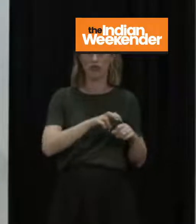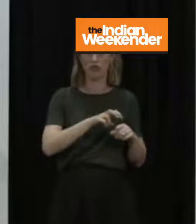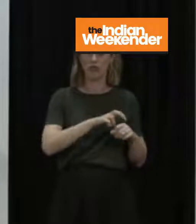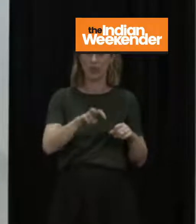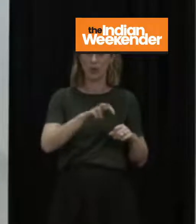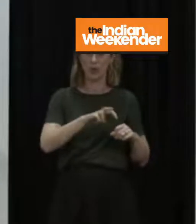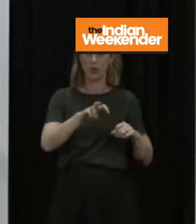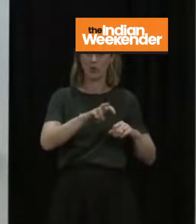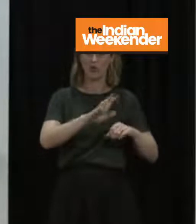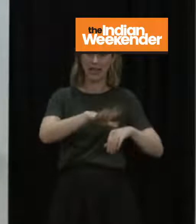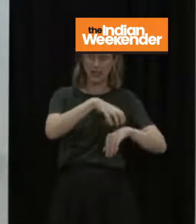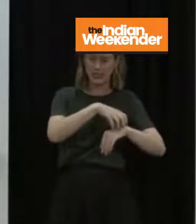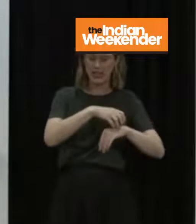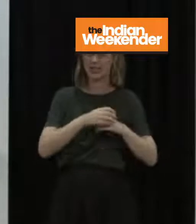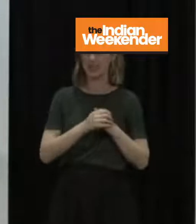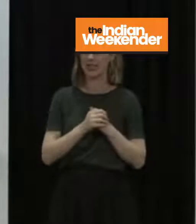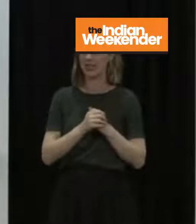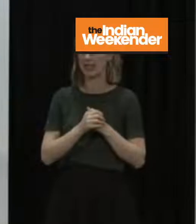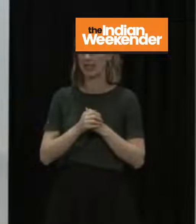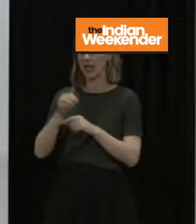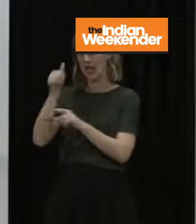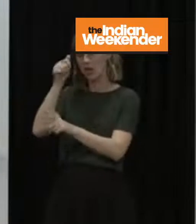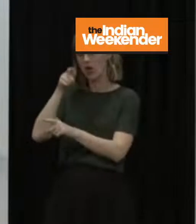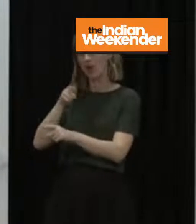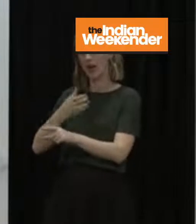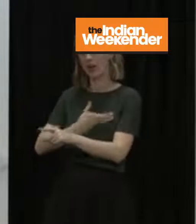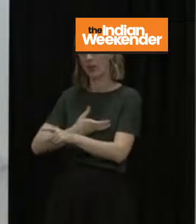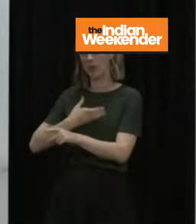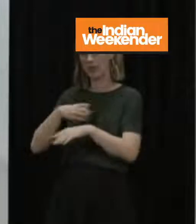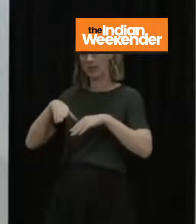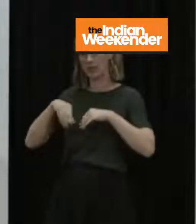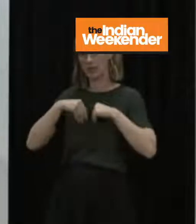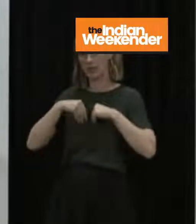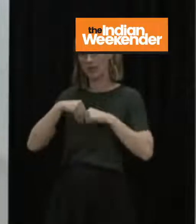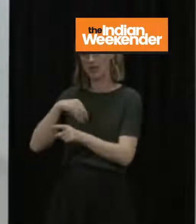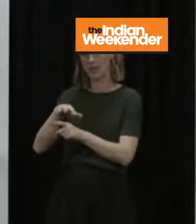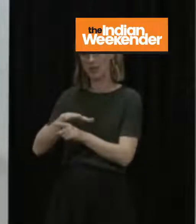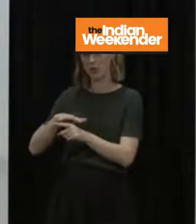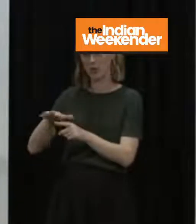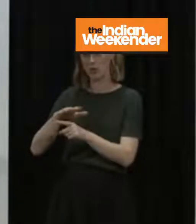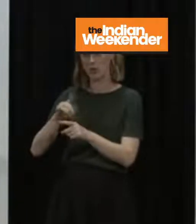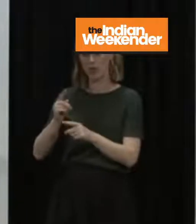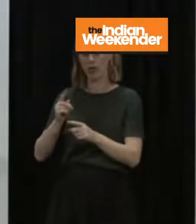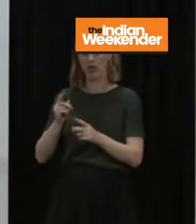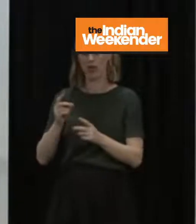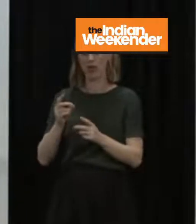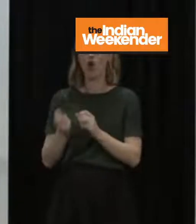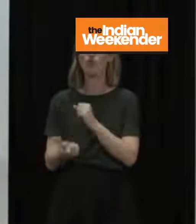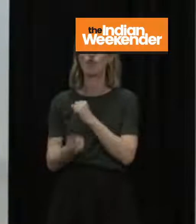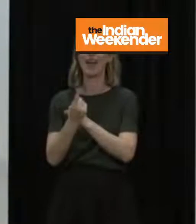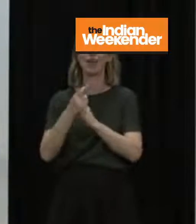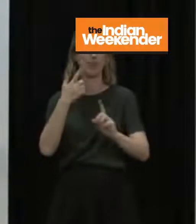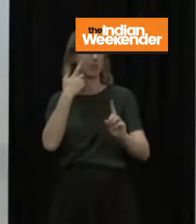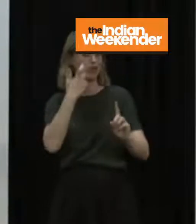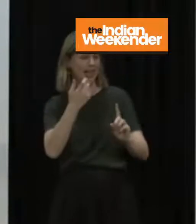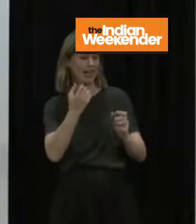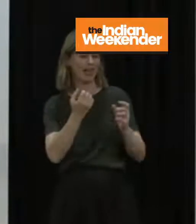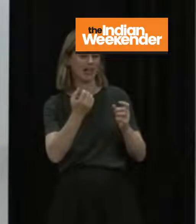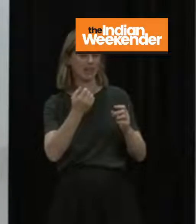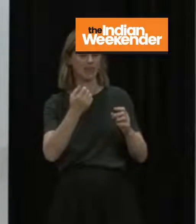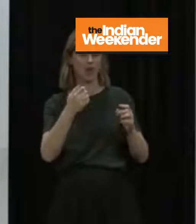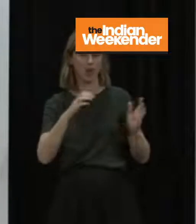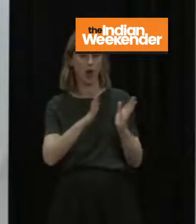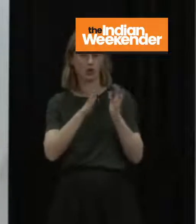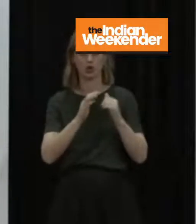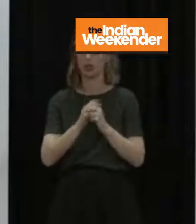Transport. I do know that they are comfortable with the position we now have with the spot check approach. So the police are comfortable